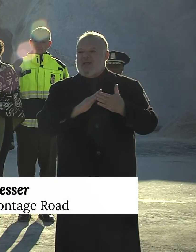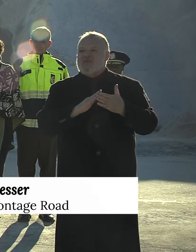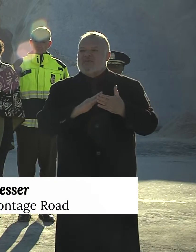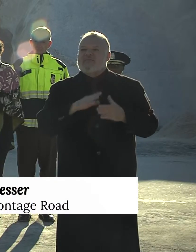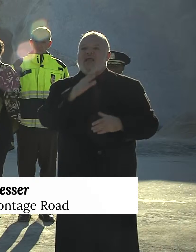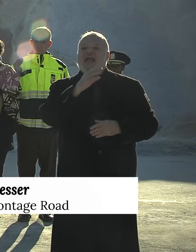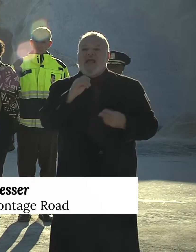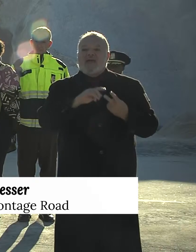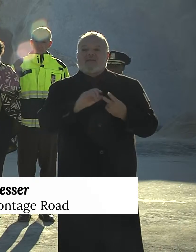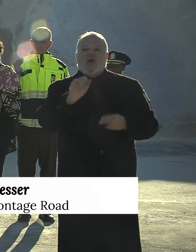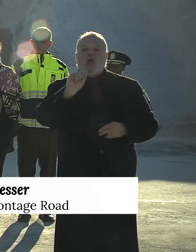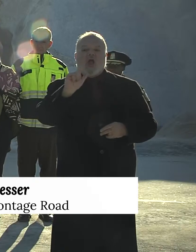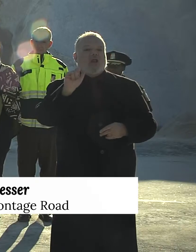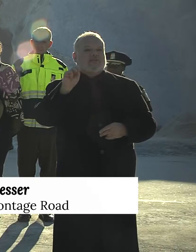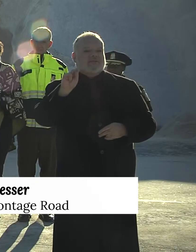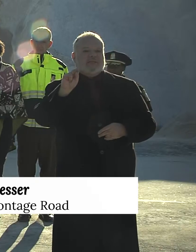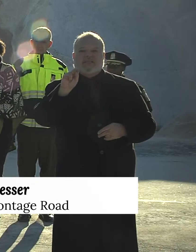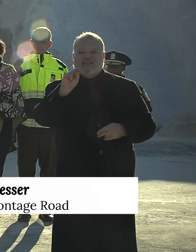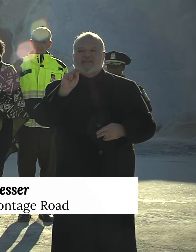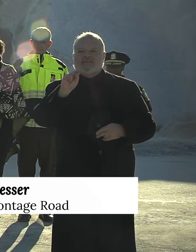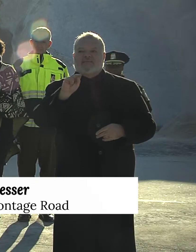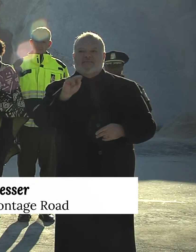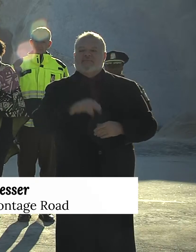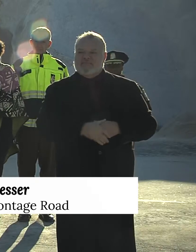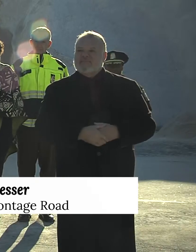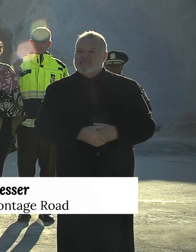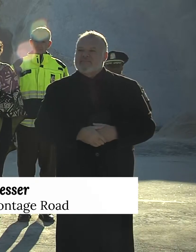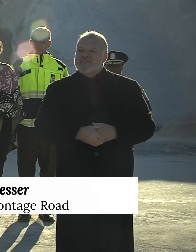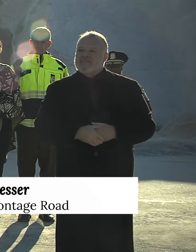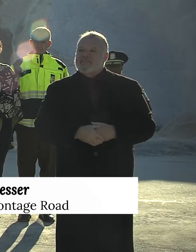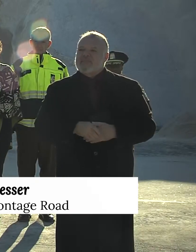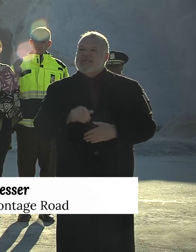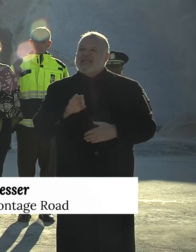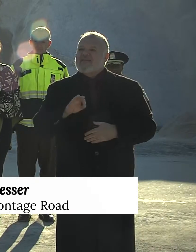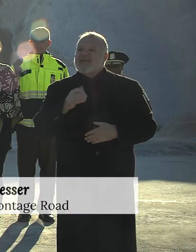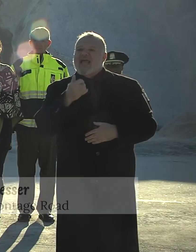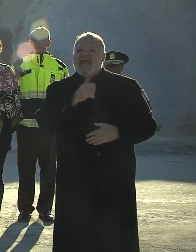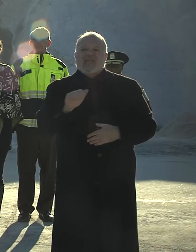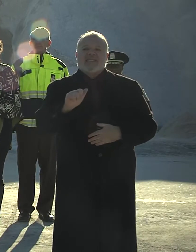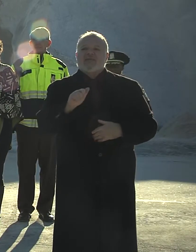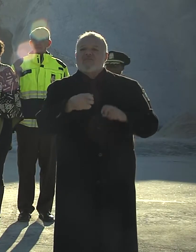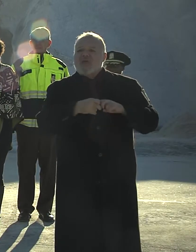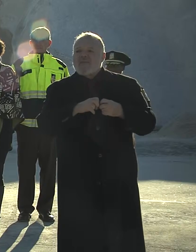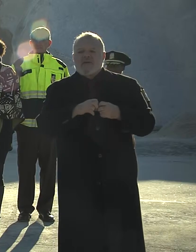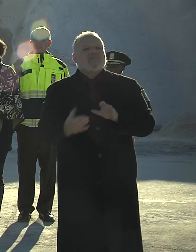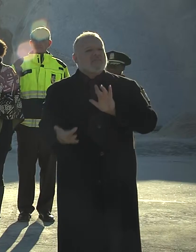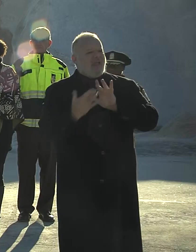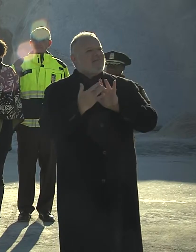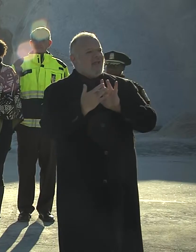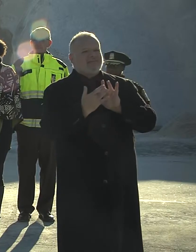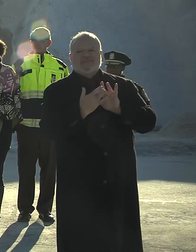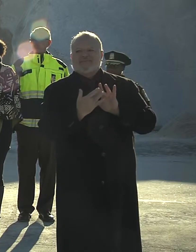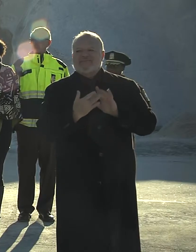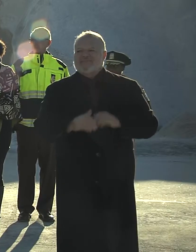appreciate the fact that the city has reached out and we are partnering up with them. Thank you so much.